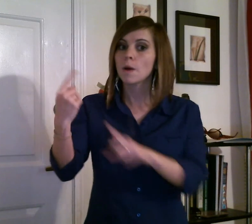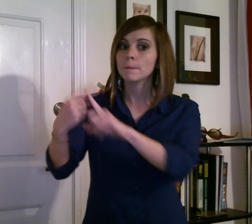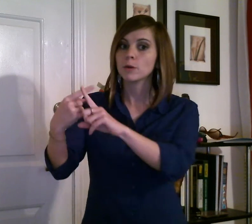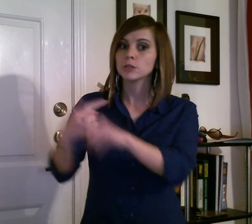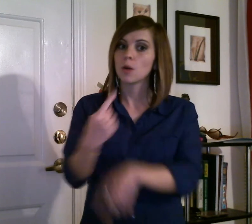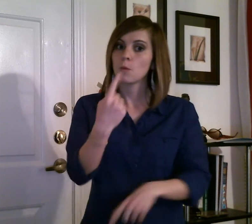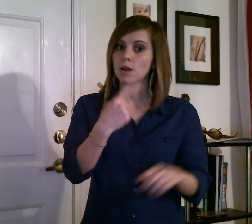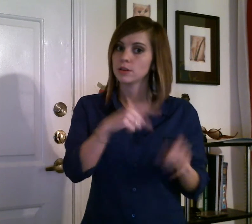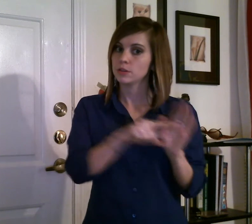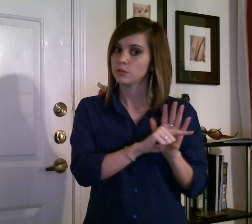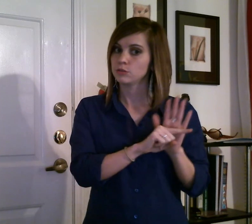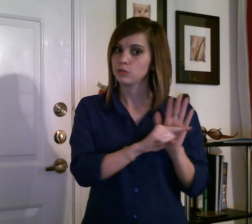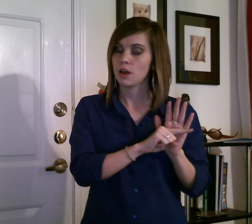It does not have two